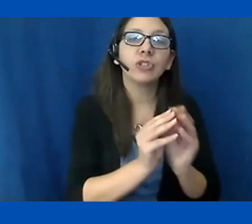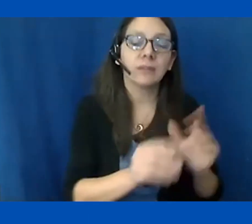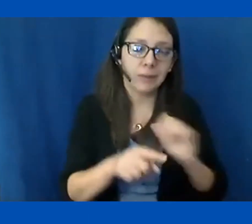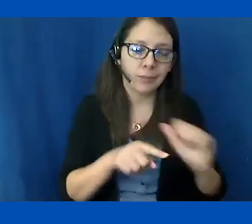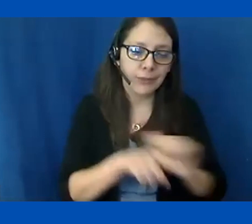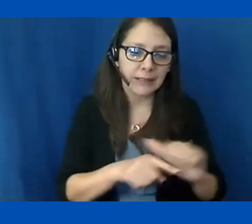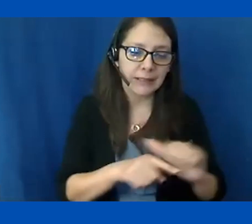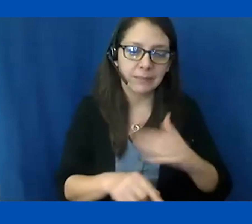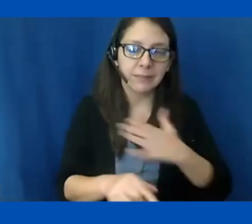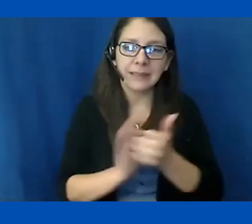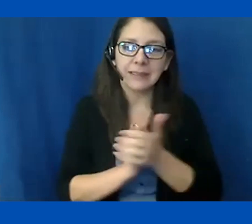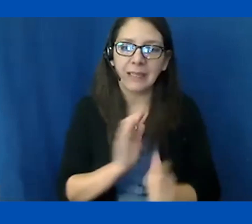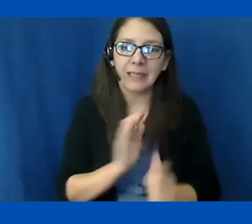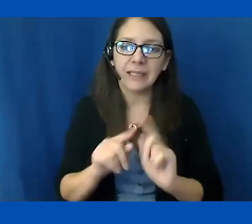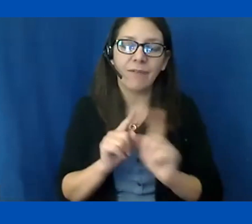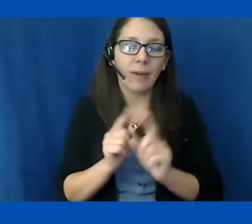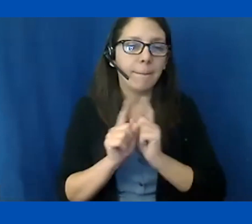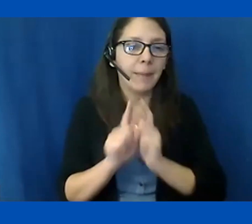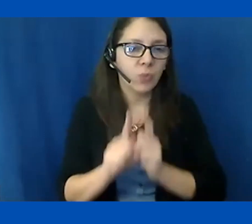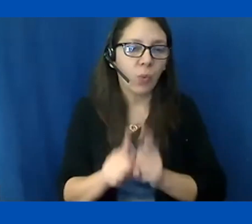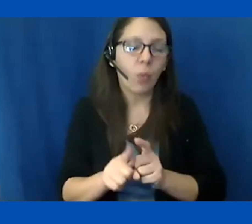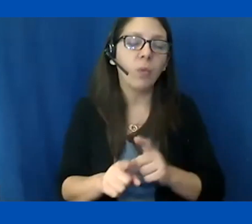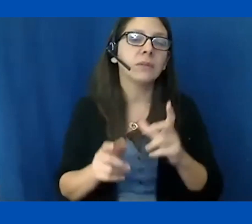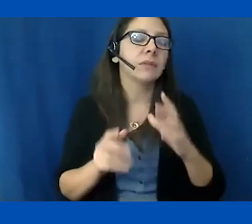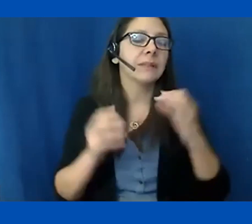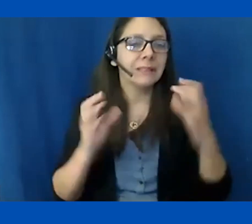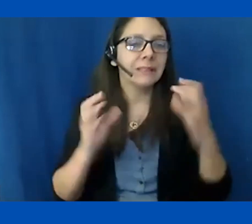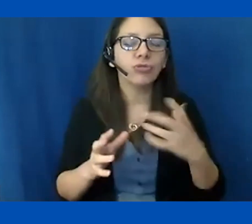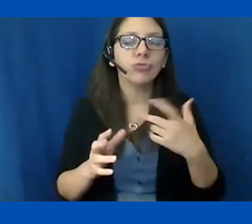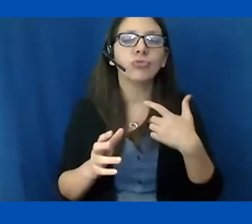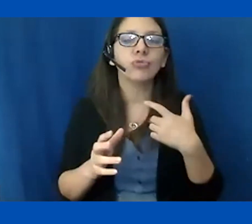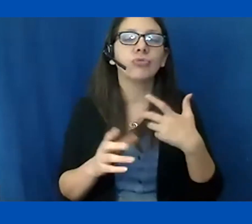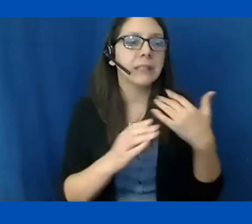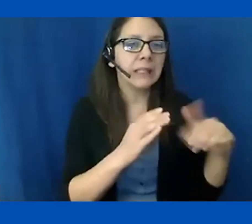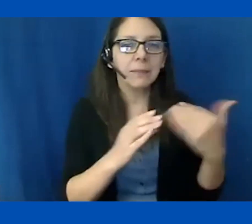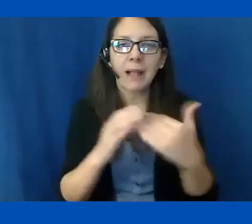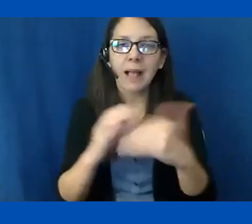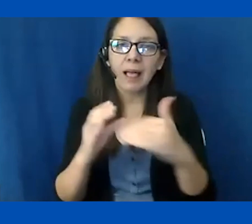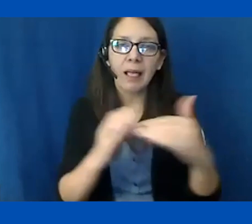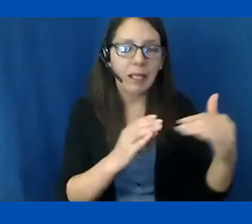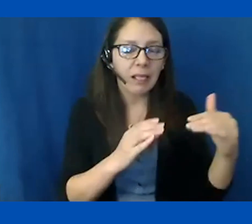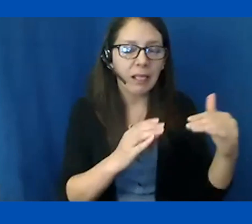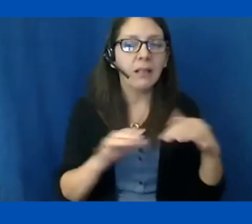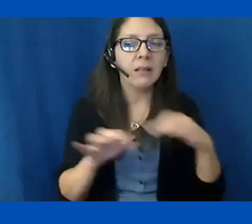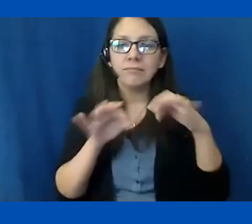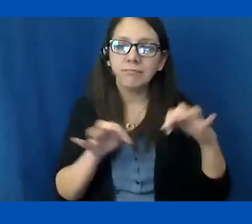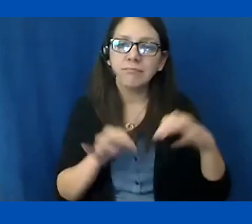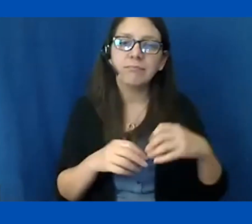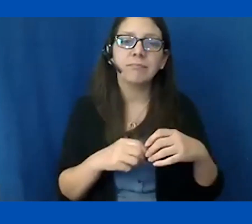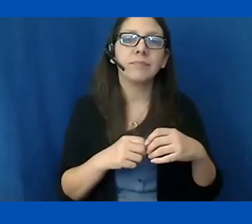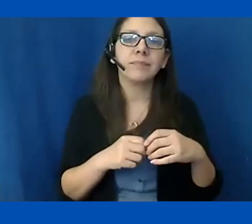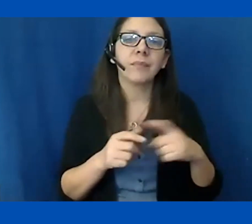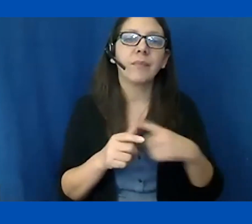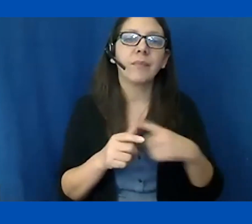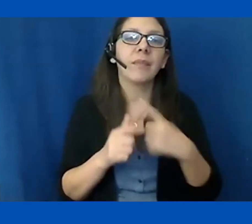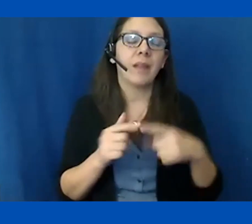different mentors and instructors and everything like that, and started emailing instructors beforehand, and then meeting with